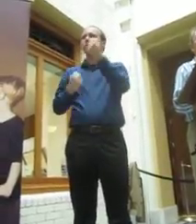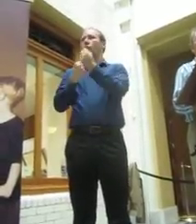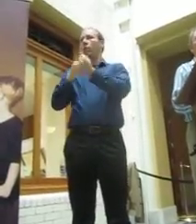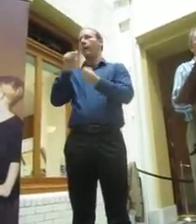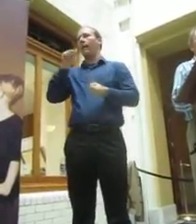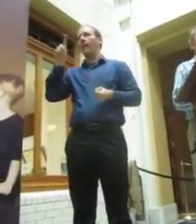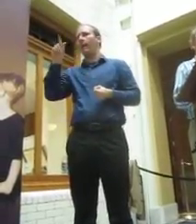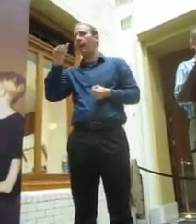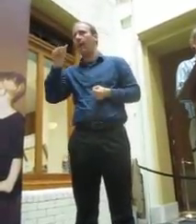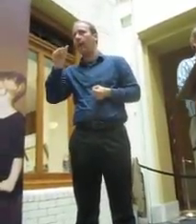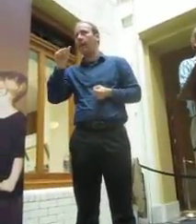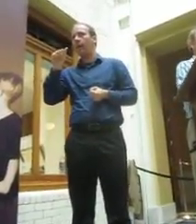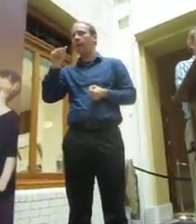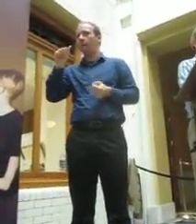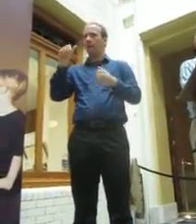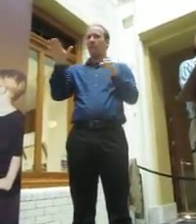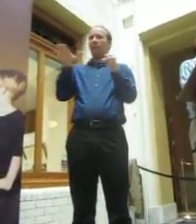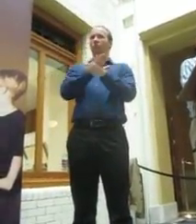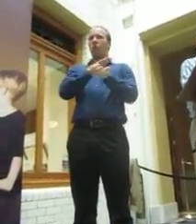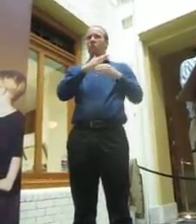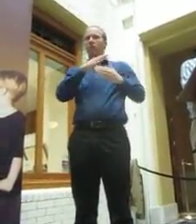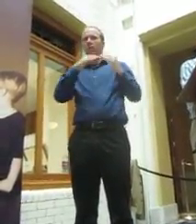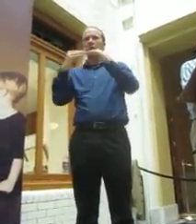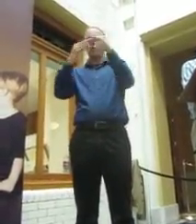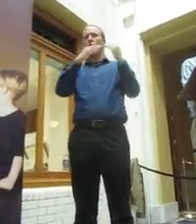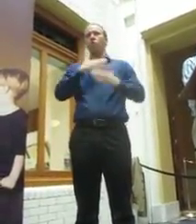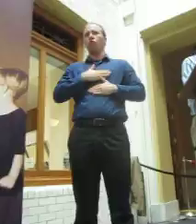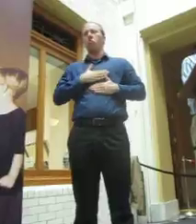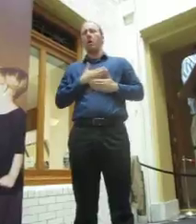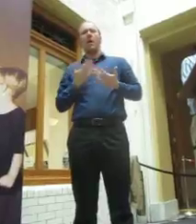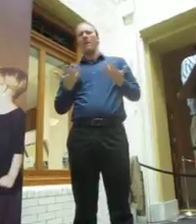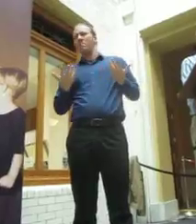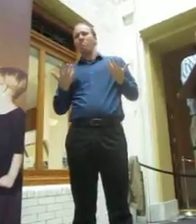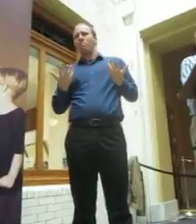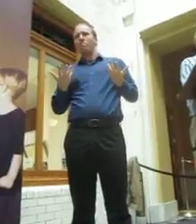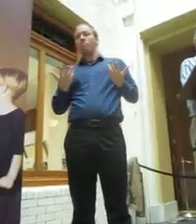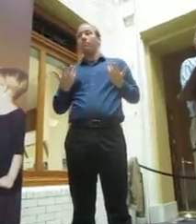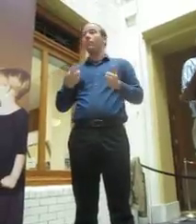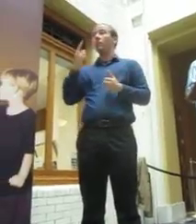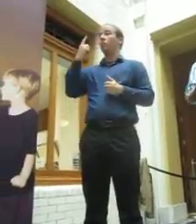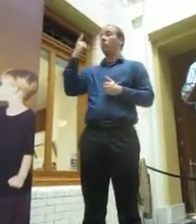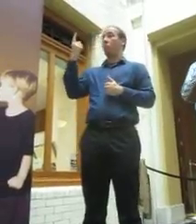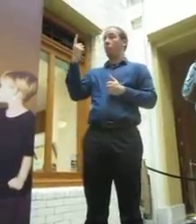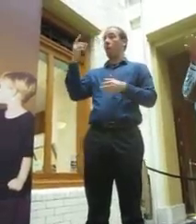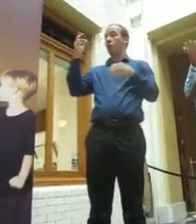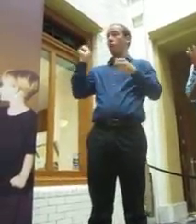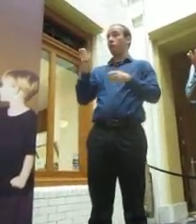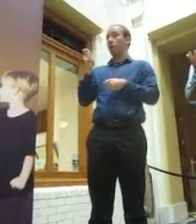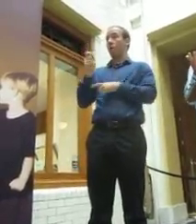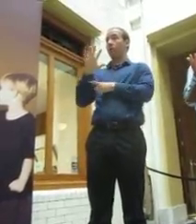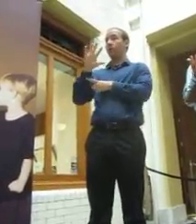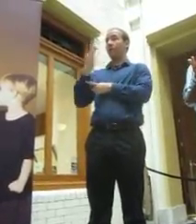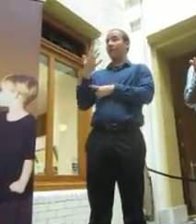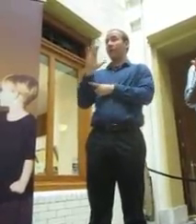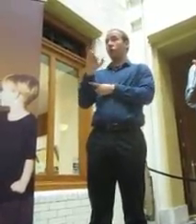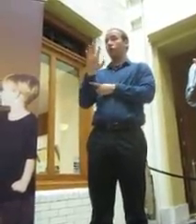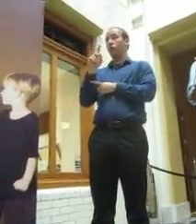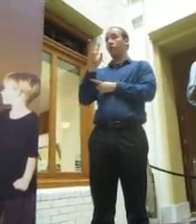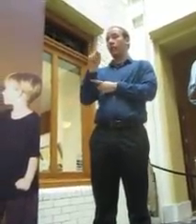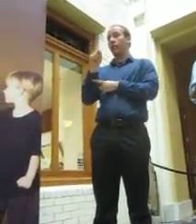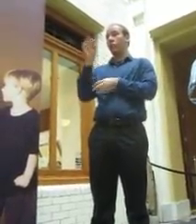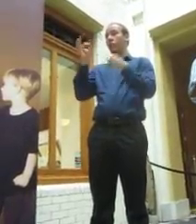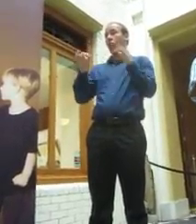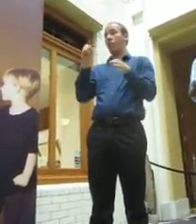enjoyment. This prompted one judge in the Fifth Circuit Court of Appeals to wax on about how,